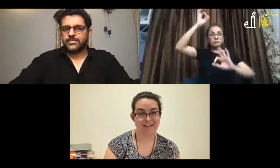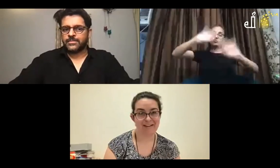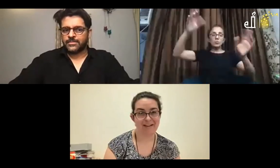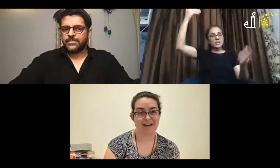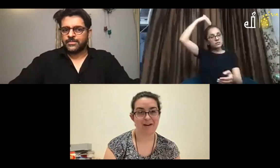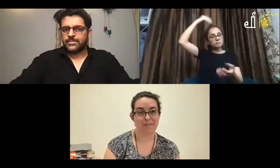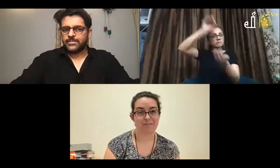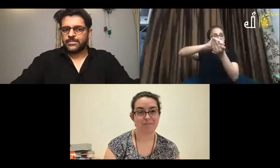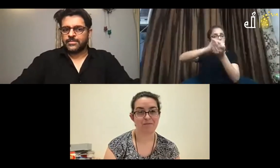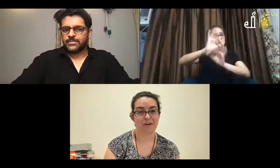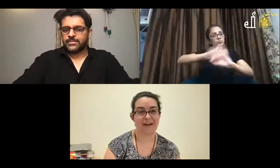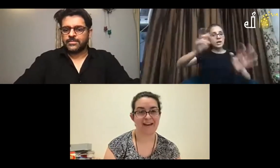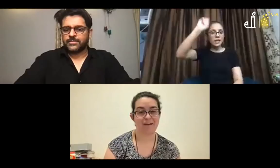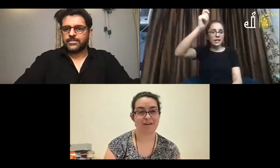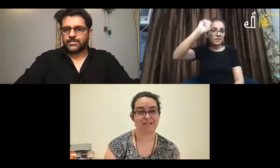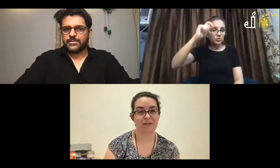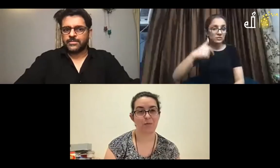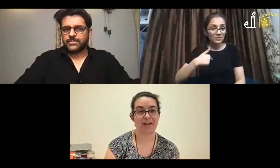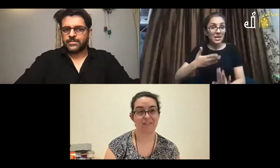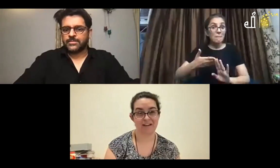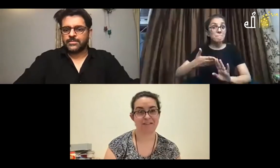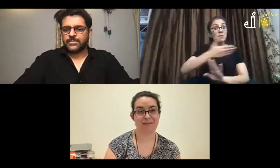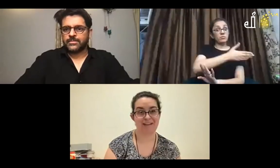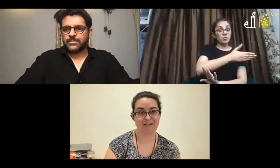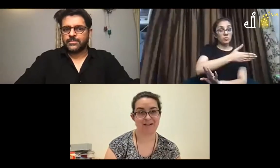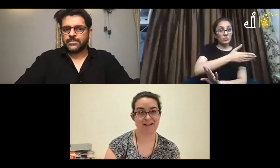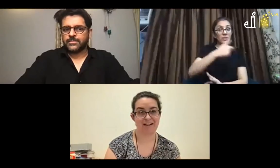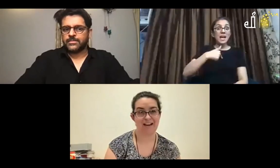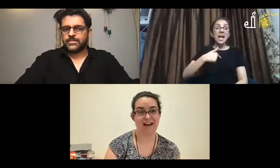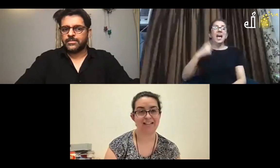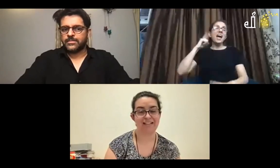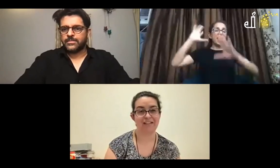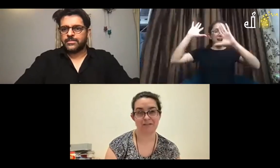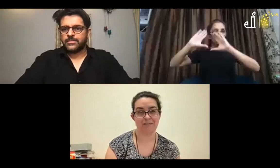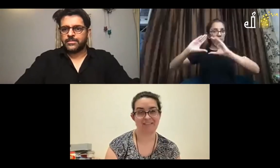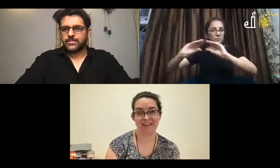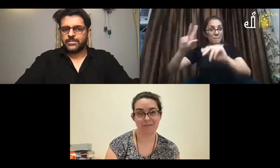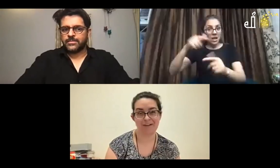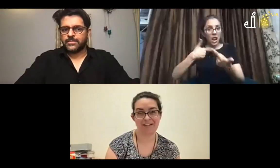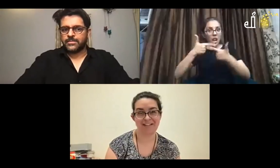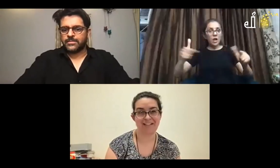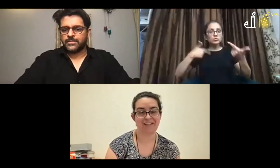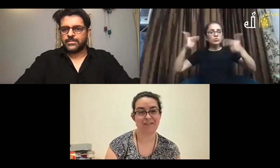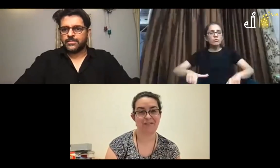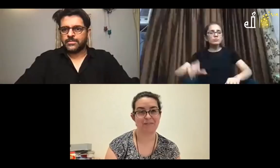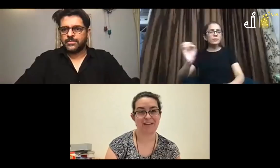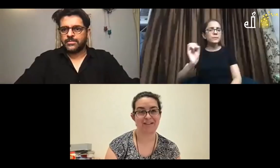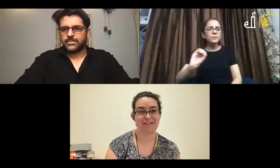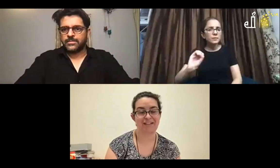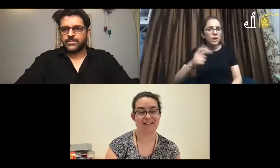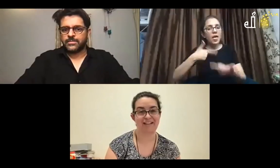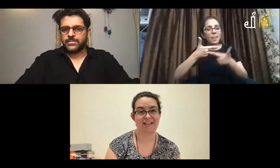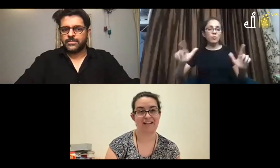brain before that happened. So when I lost my hearing, I didn't lose my language. I didn't lose